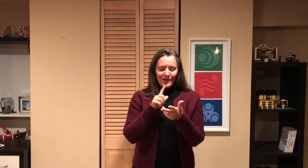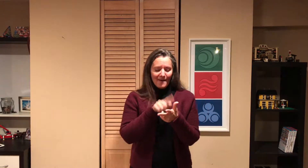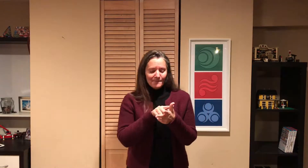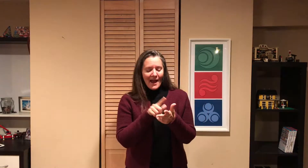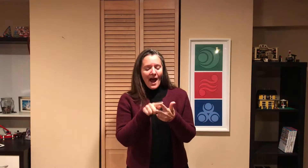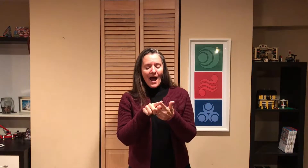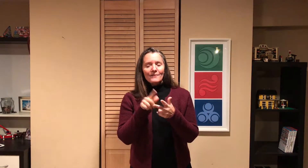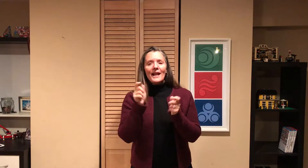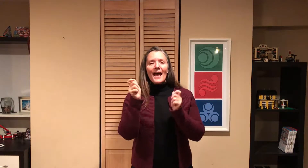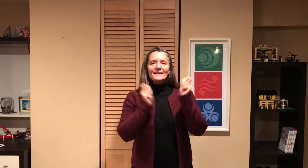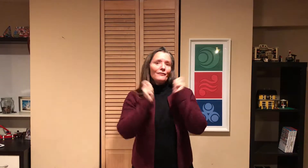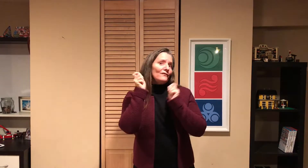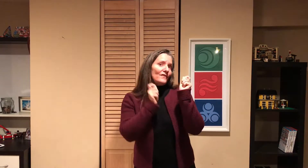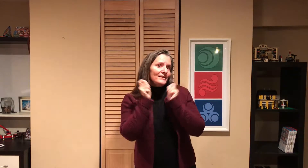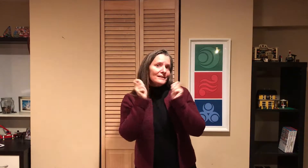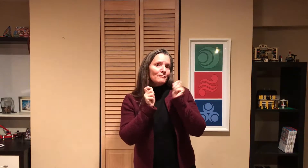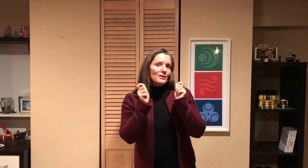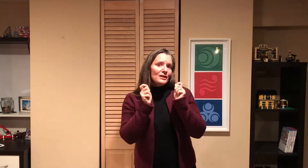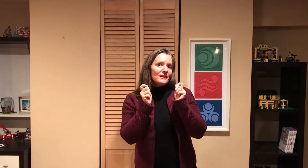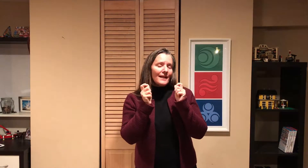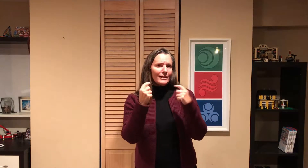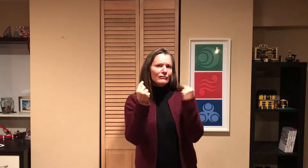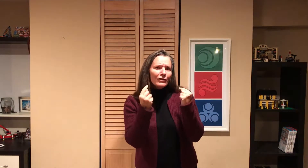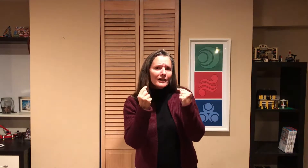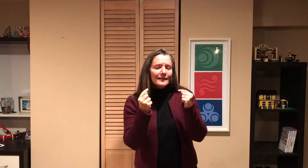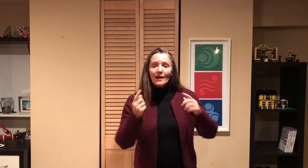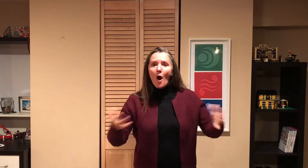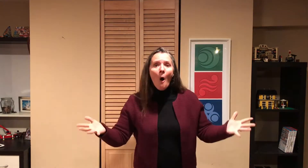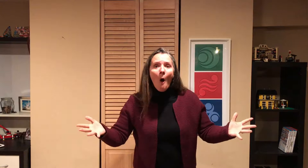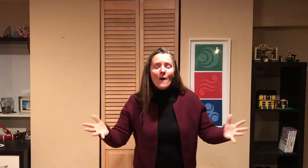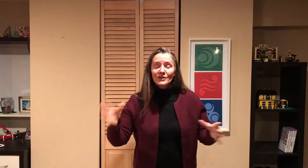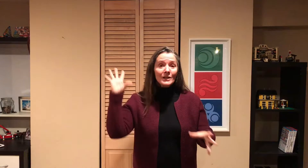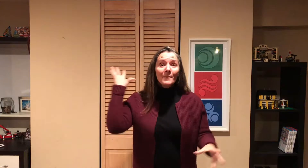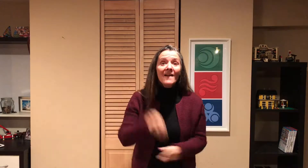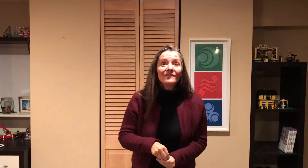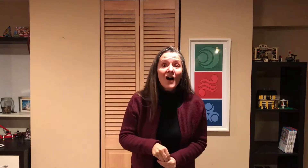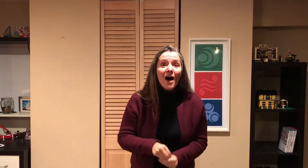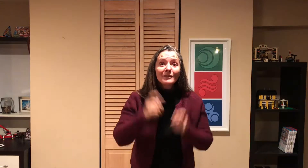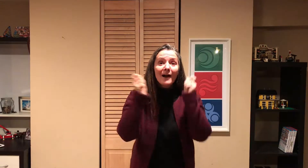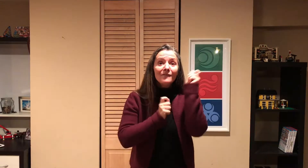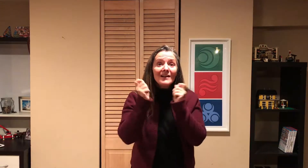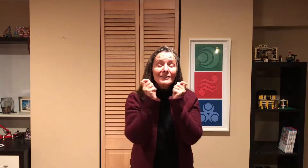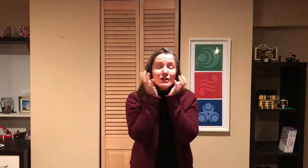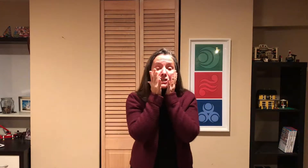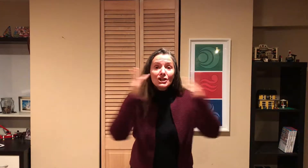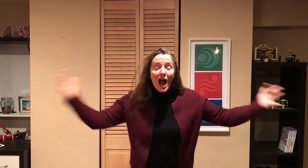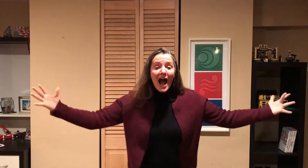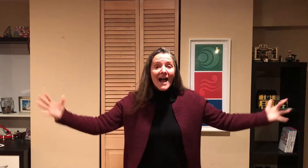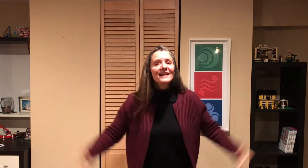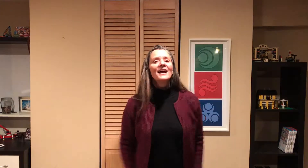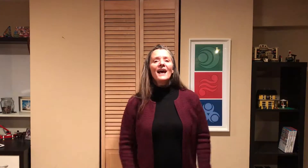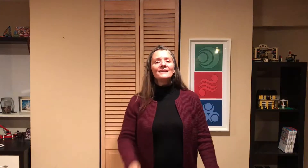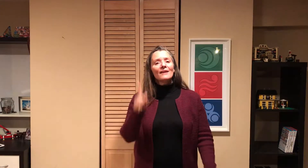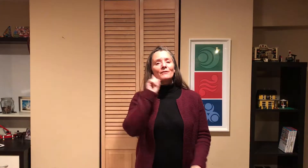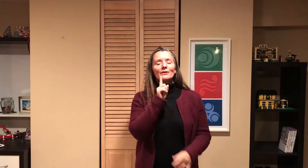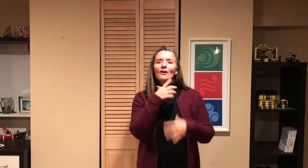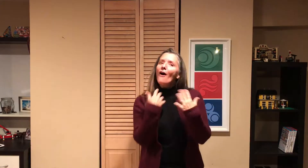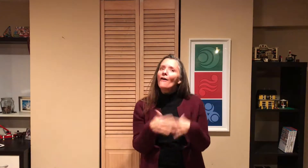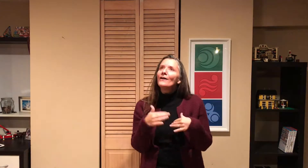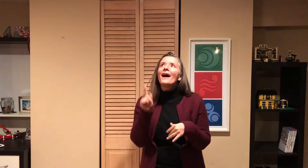that. I'm going to add different face expression to look like, oh, I'm just going to be involved and my face is going to shine. And deaf people are going to go, oh yeah,